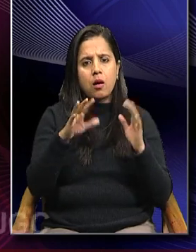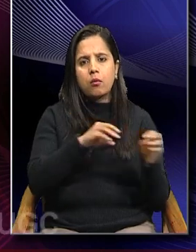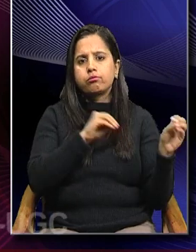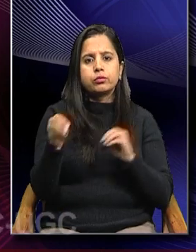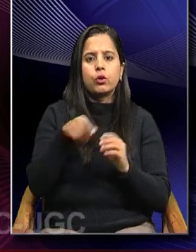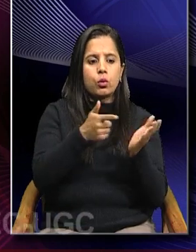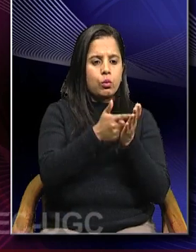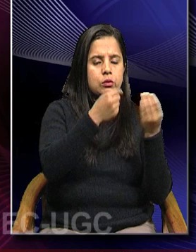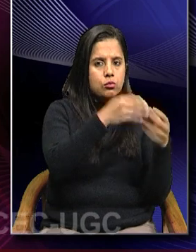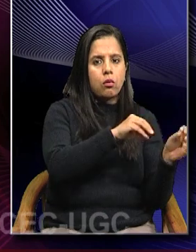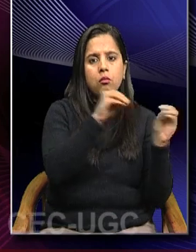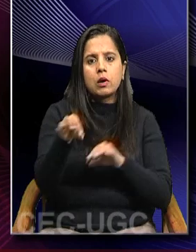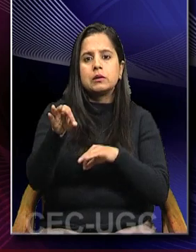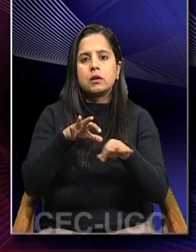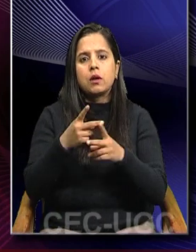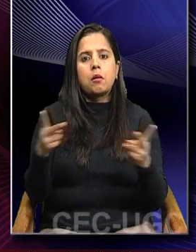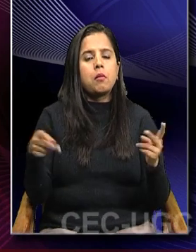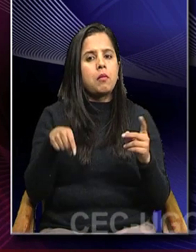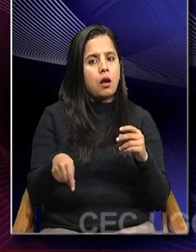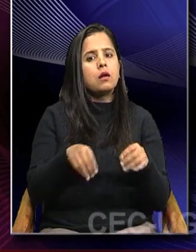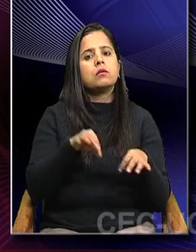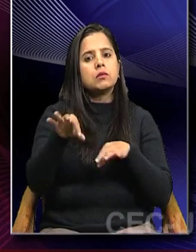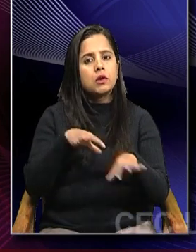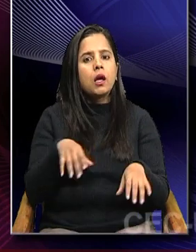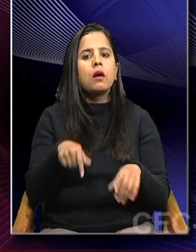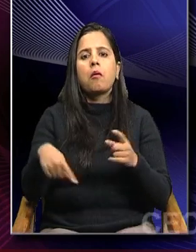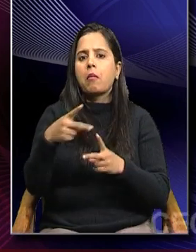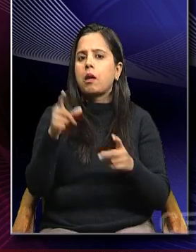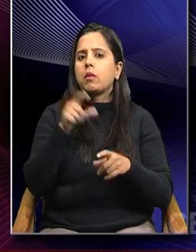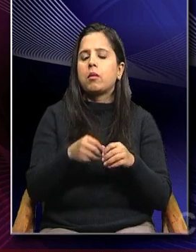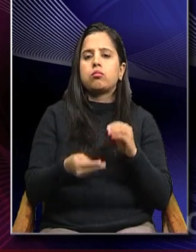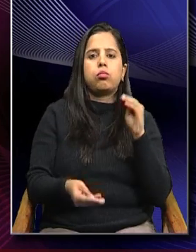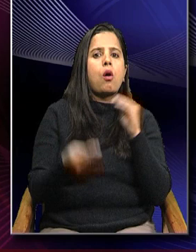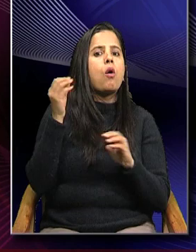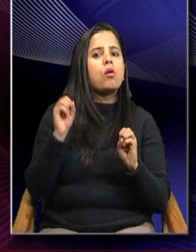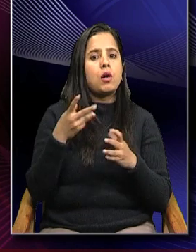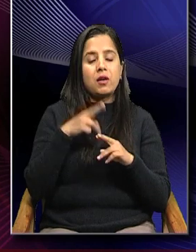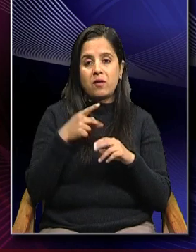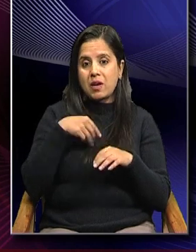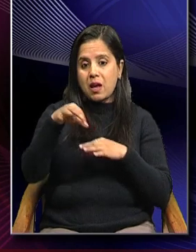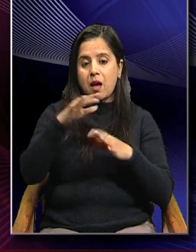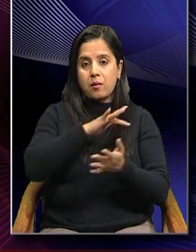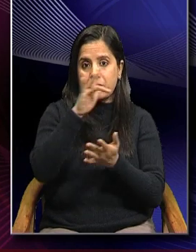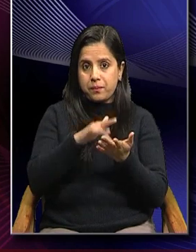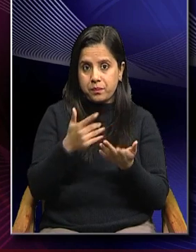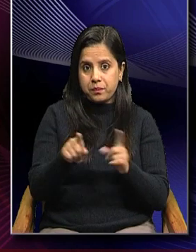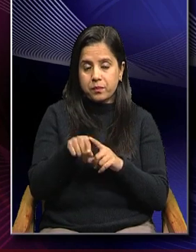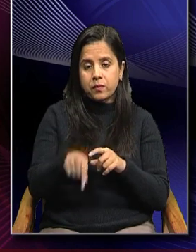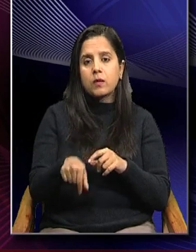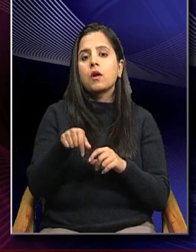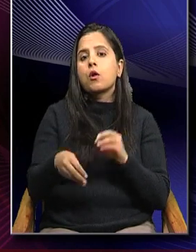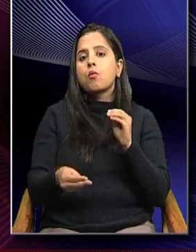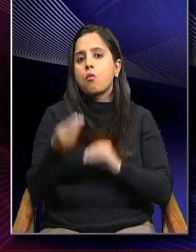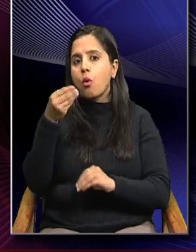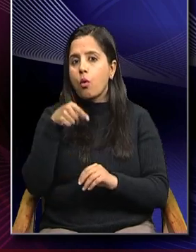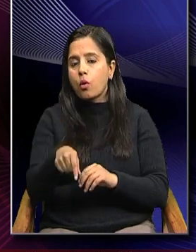migrating from rural areas to the urban cities or metropolitan cities. And if we talk about the urban centers, like say metropolitan cities,